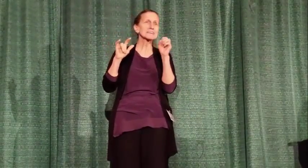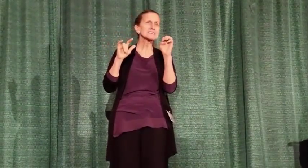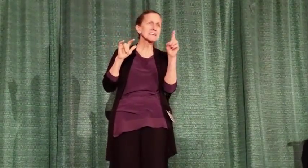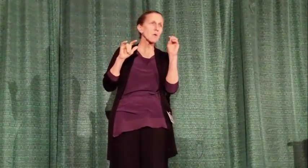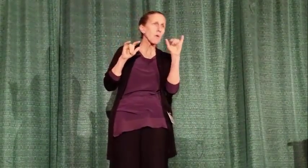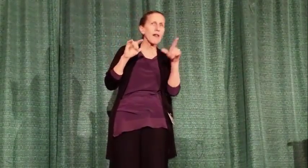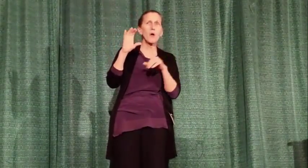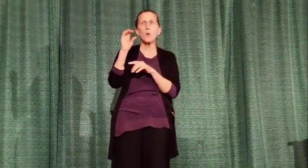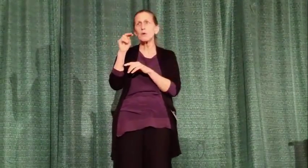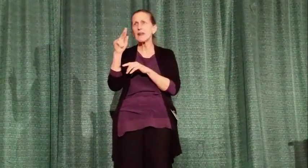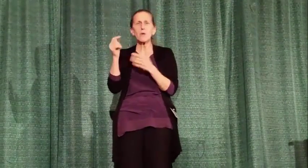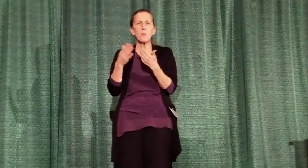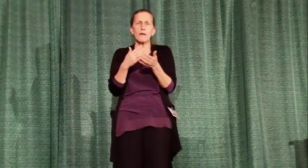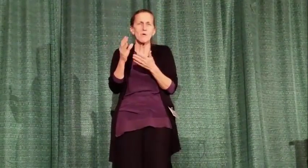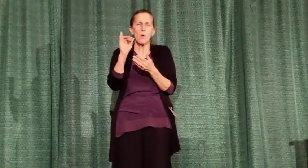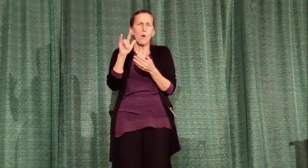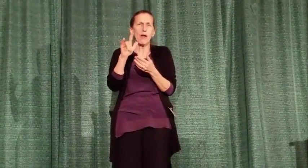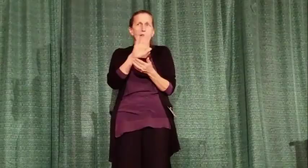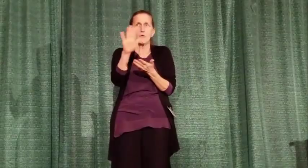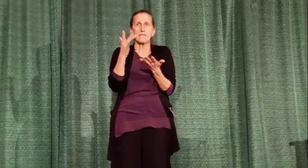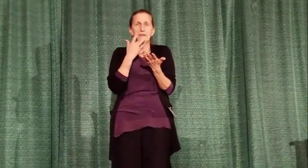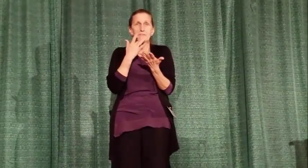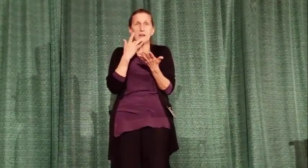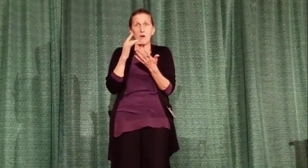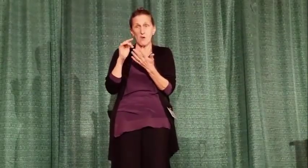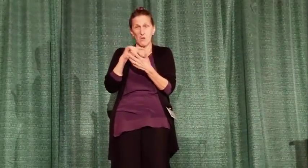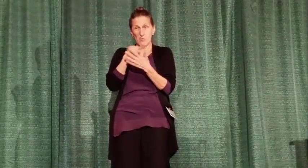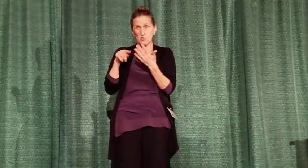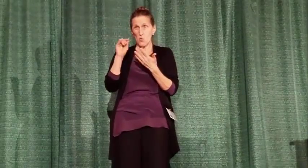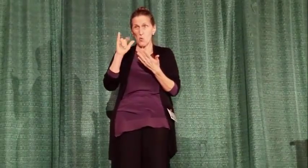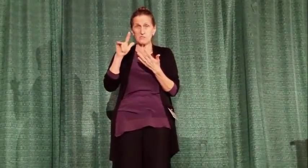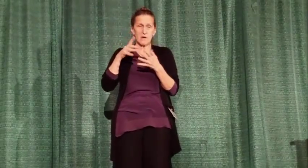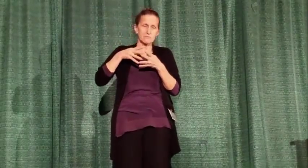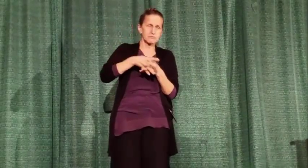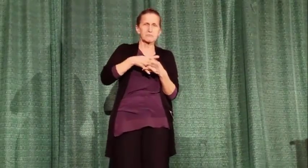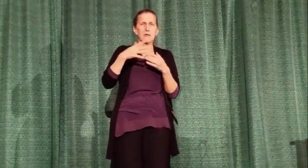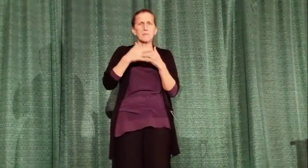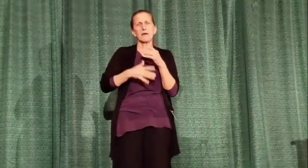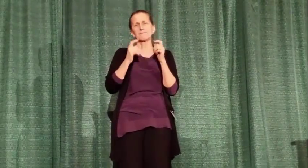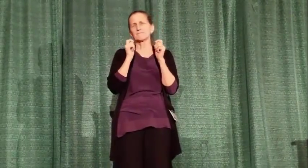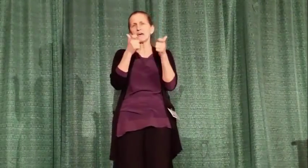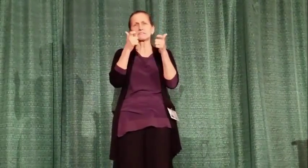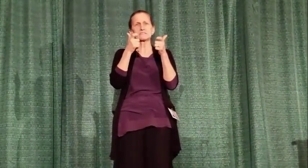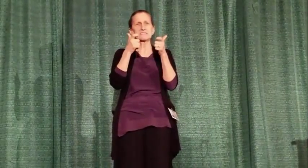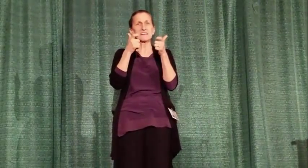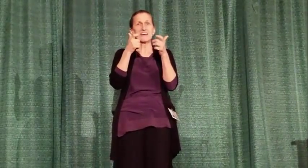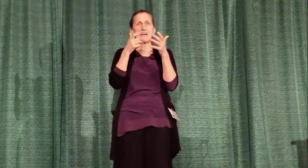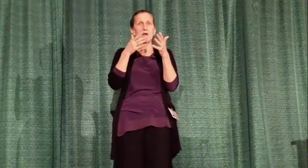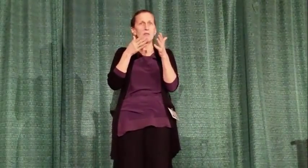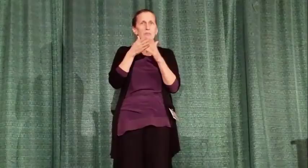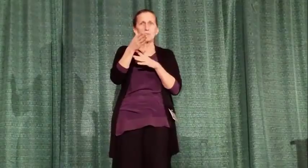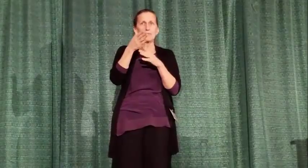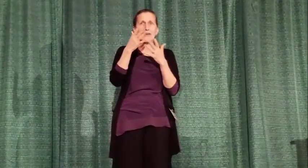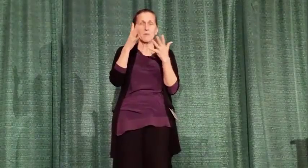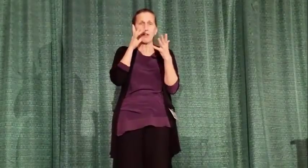oil, whatever kind of oil you use, your favorite oil, those oils enter the bloodstream very rapidly. They say from the lips to the